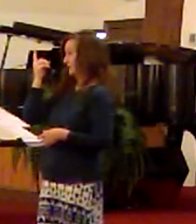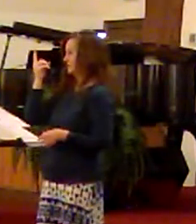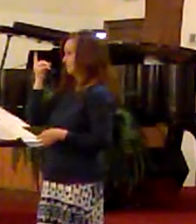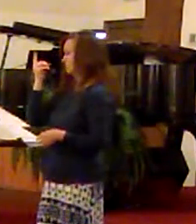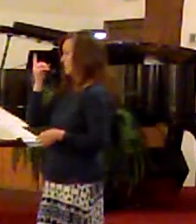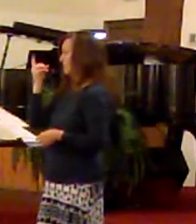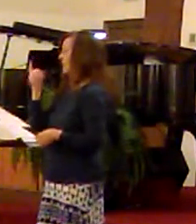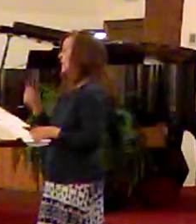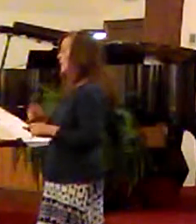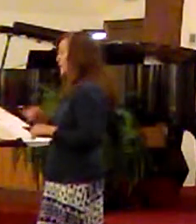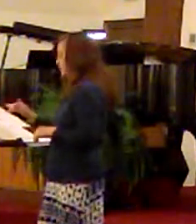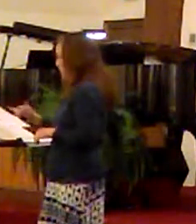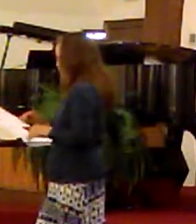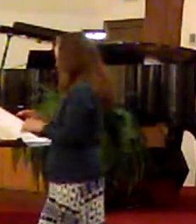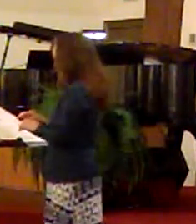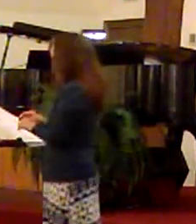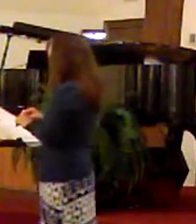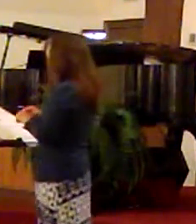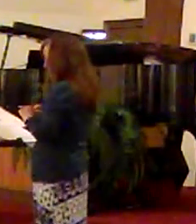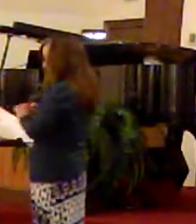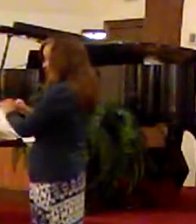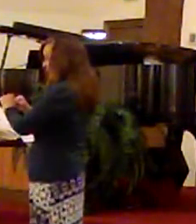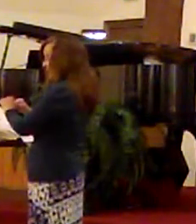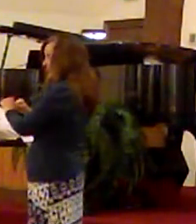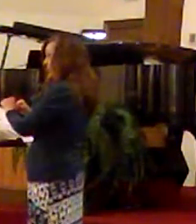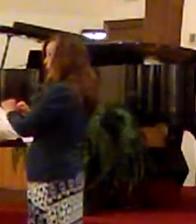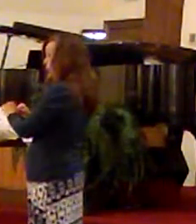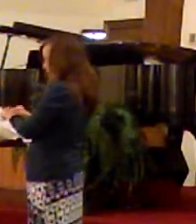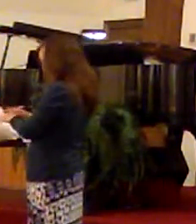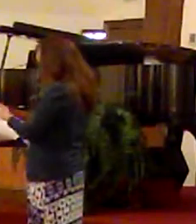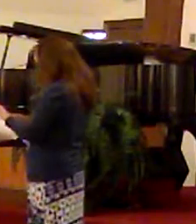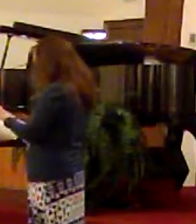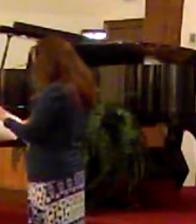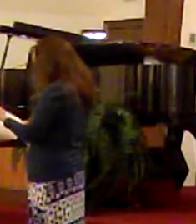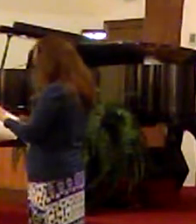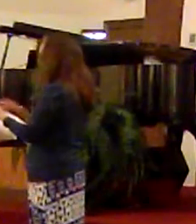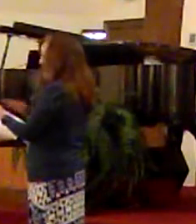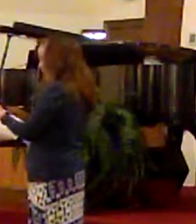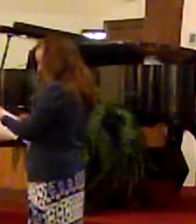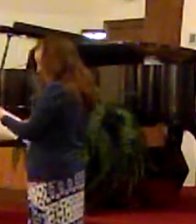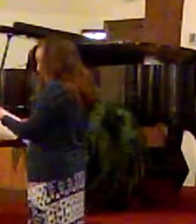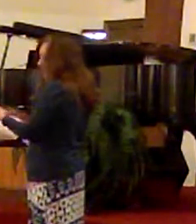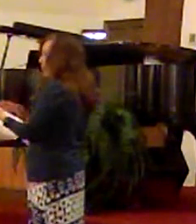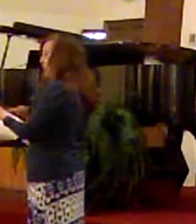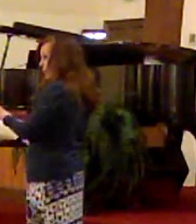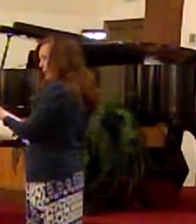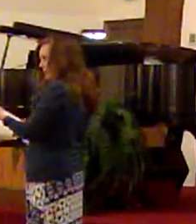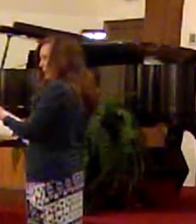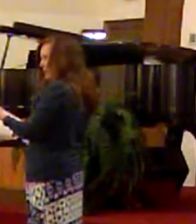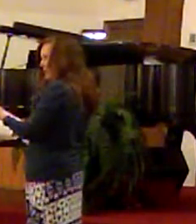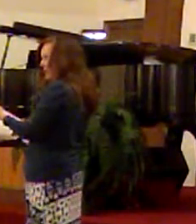Now, let's look at this. This is important that we find out the true interpretation.